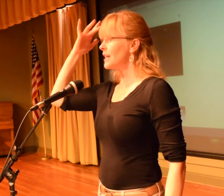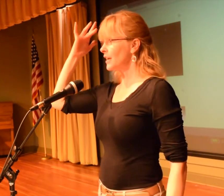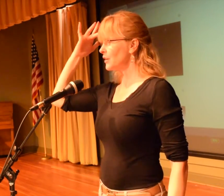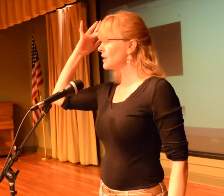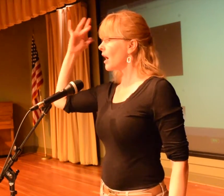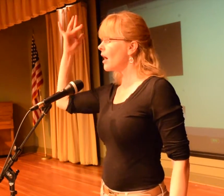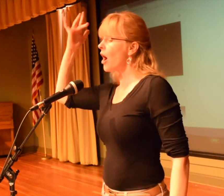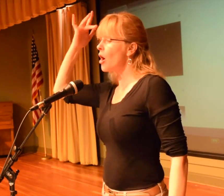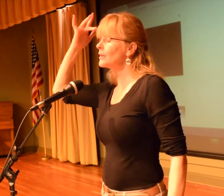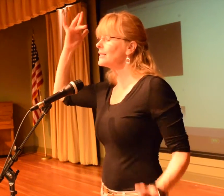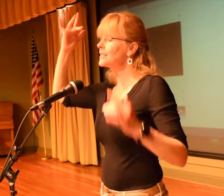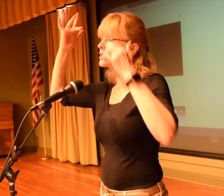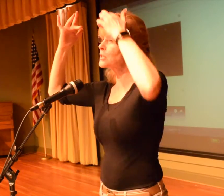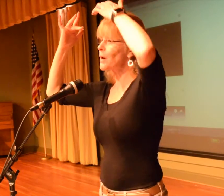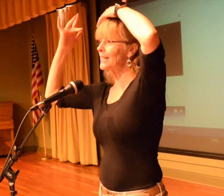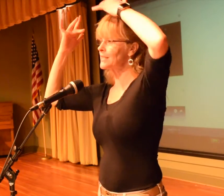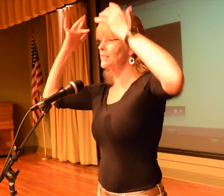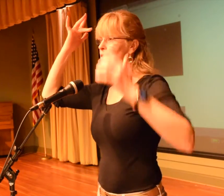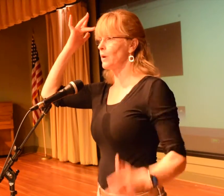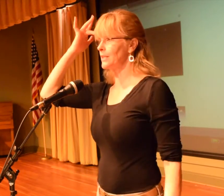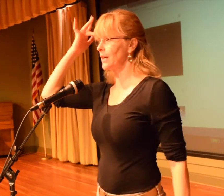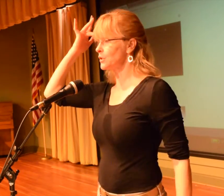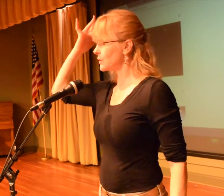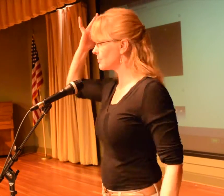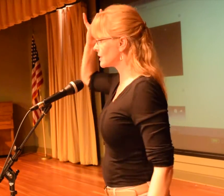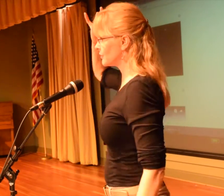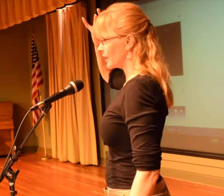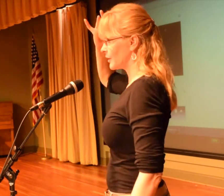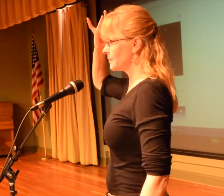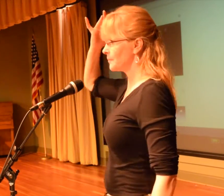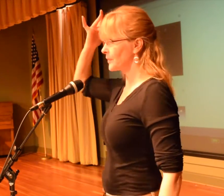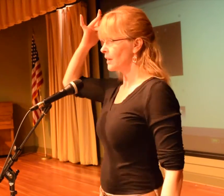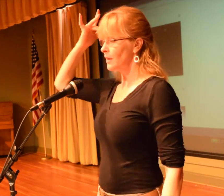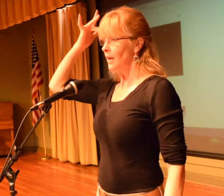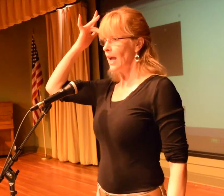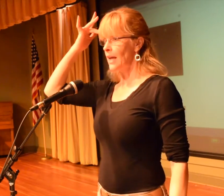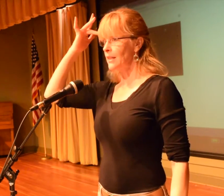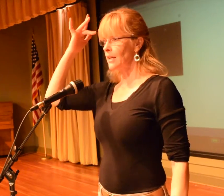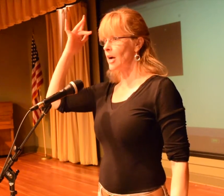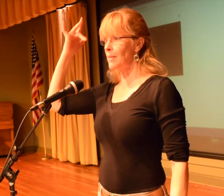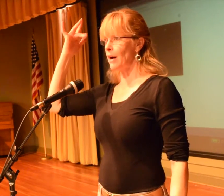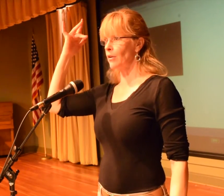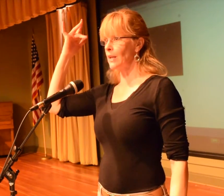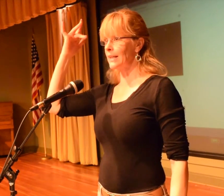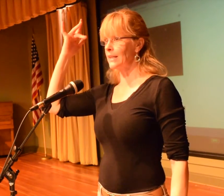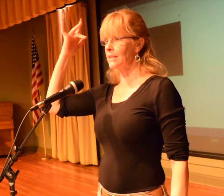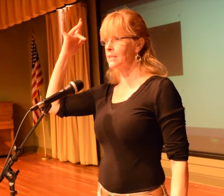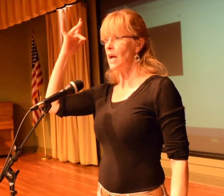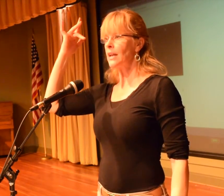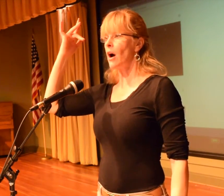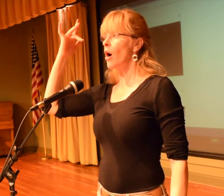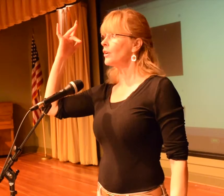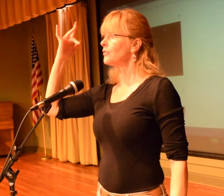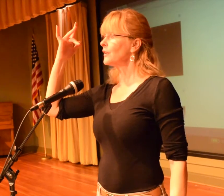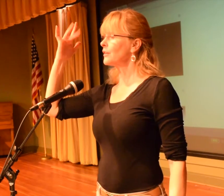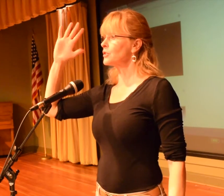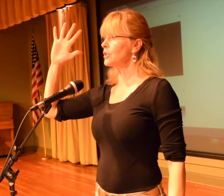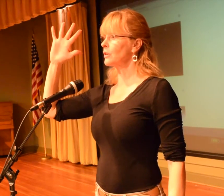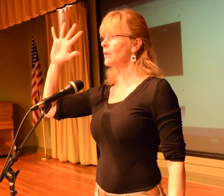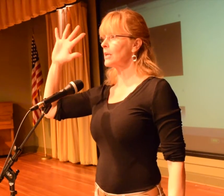Take your, let's practice it this way. Touch with your middle finger, and then come out and go like this. Now all your fingers should go, give